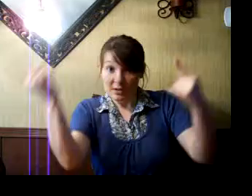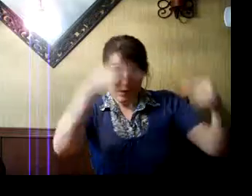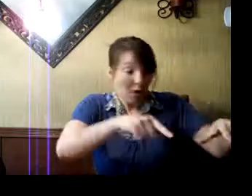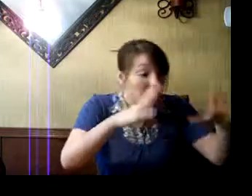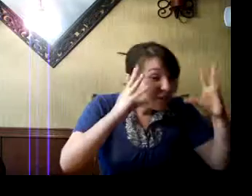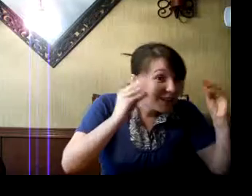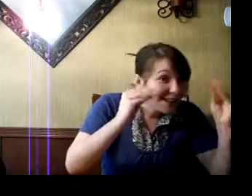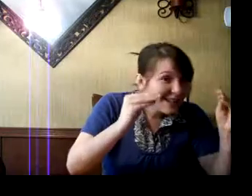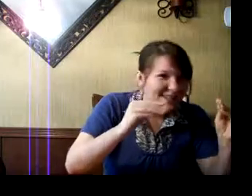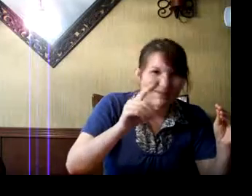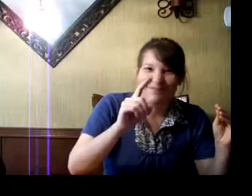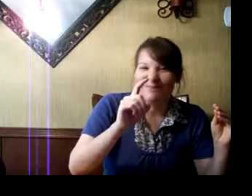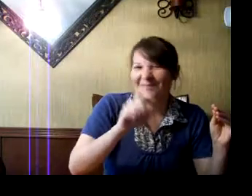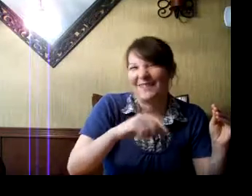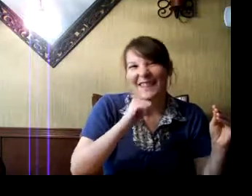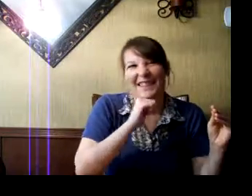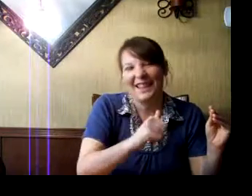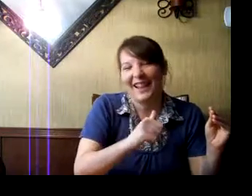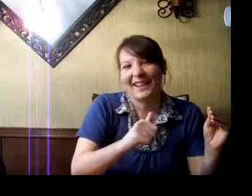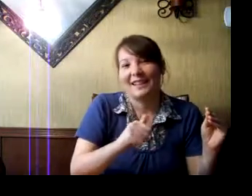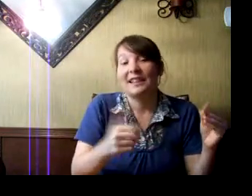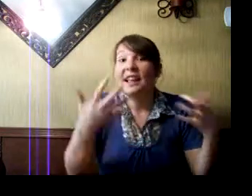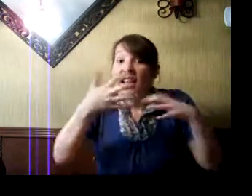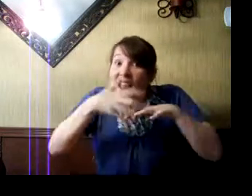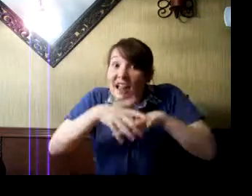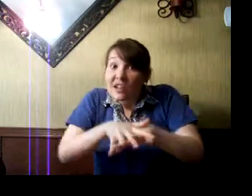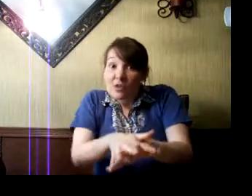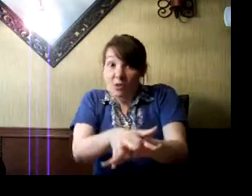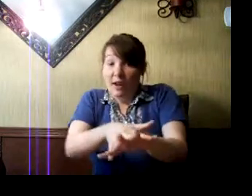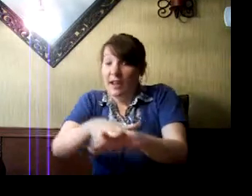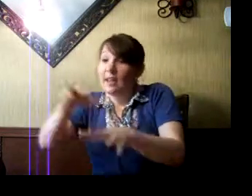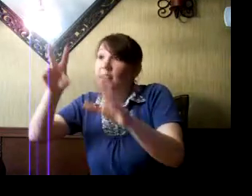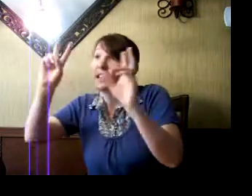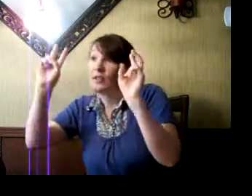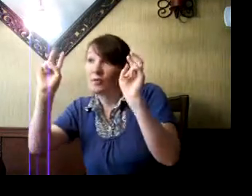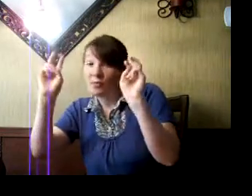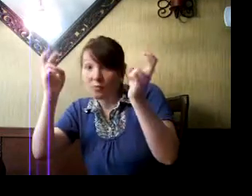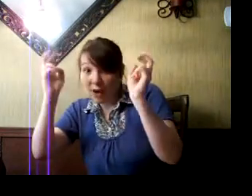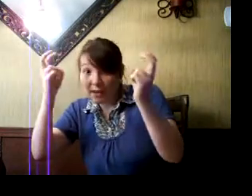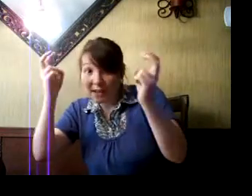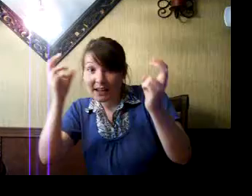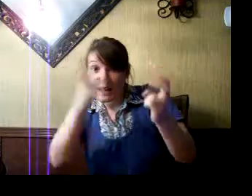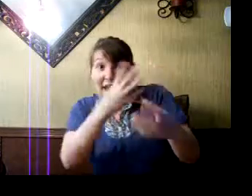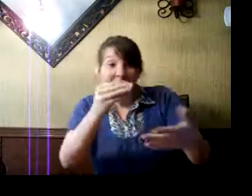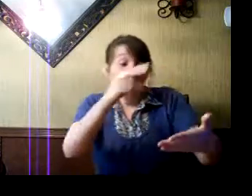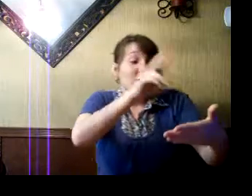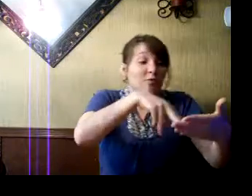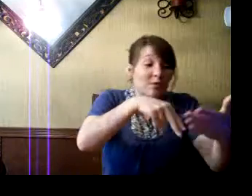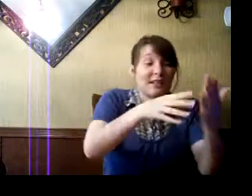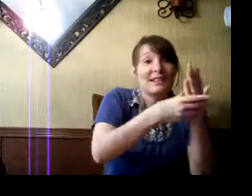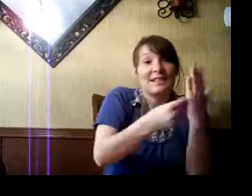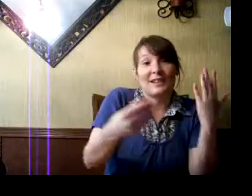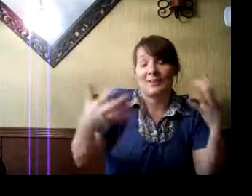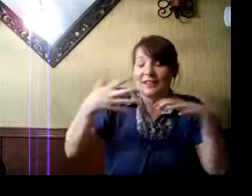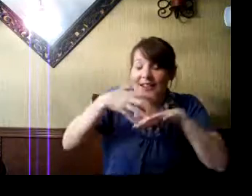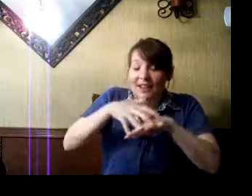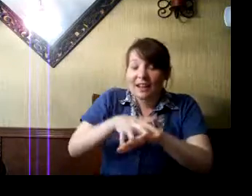is integrate reading skills along with our content. That is, we teach reading functionally as a part of our